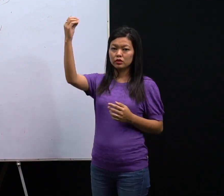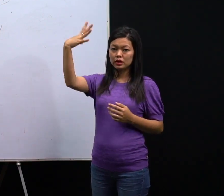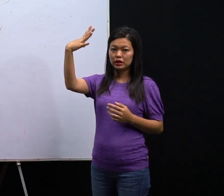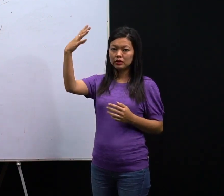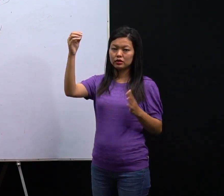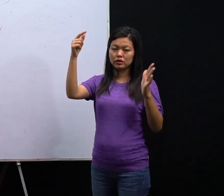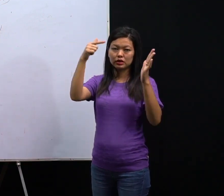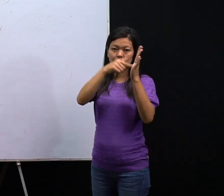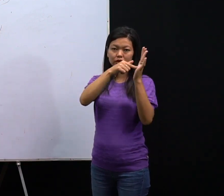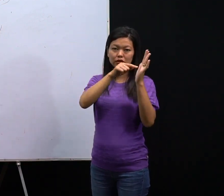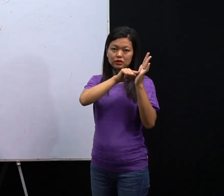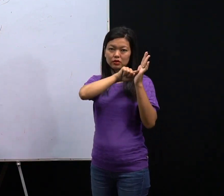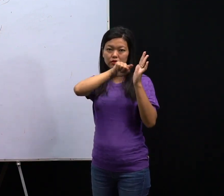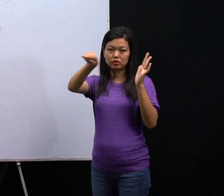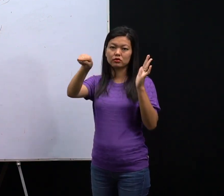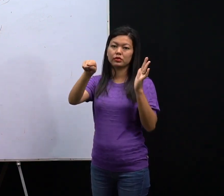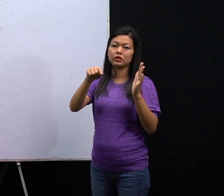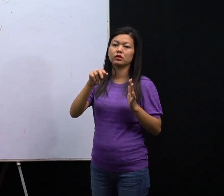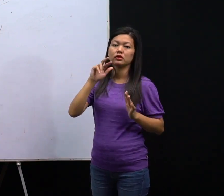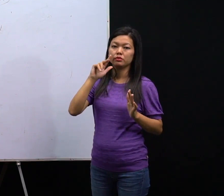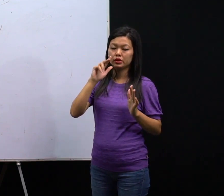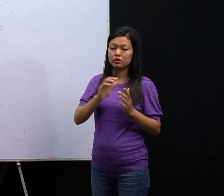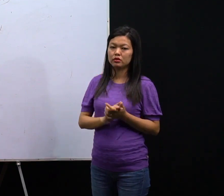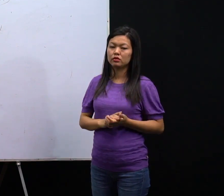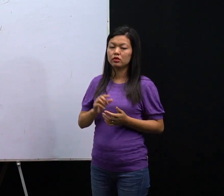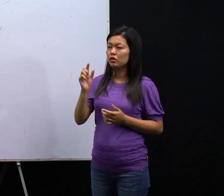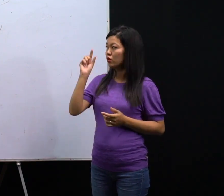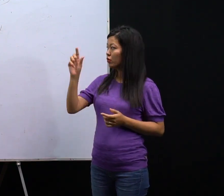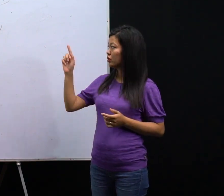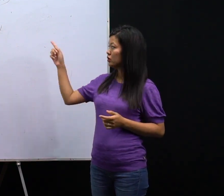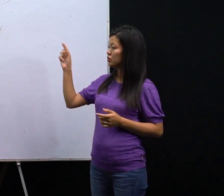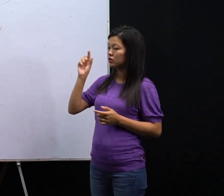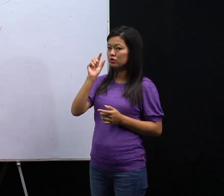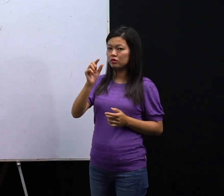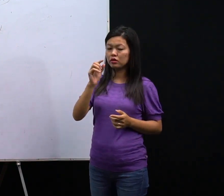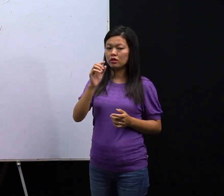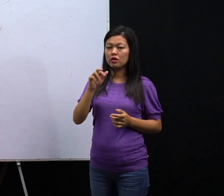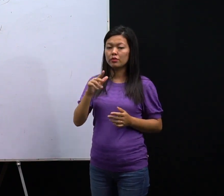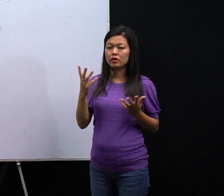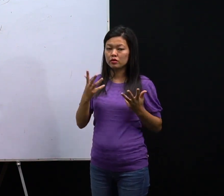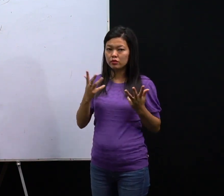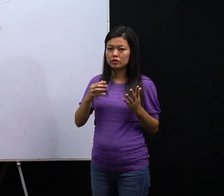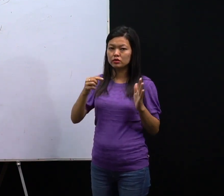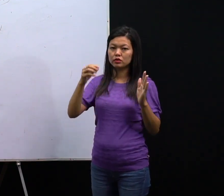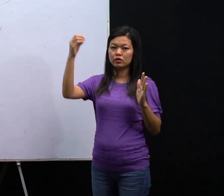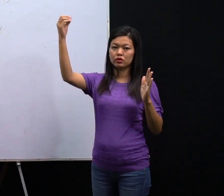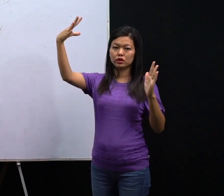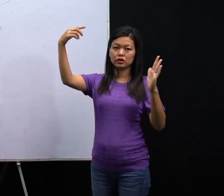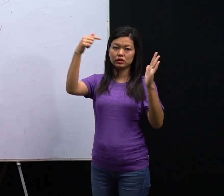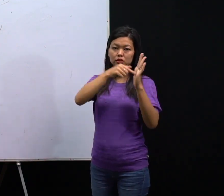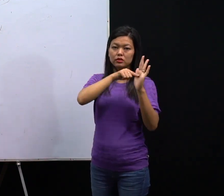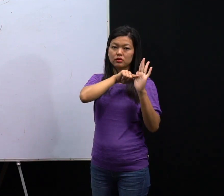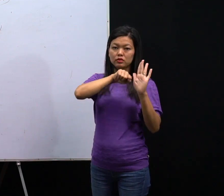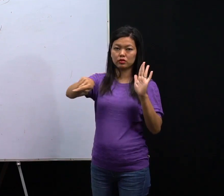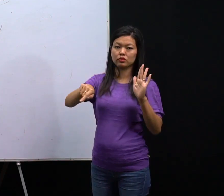So now for refraction means bending of light. Bending of light. Now for this, you can also observe, you know,